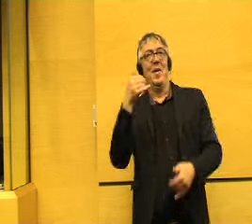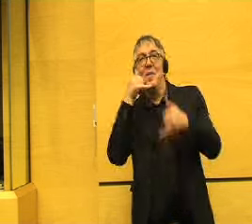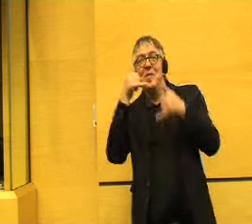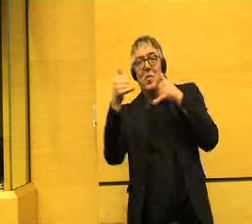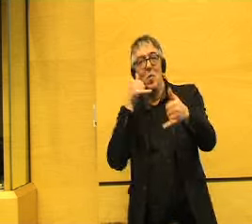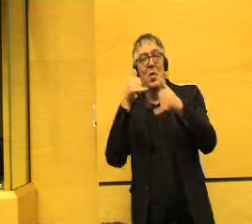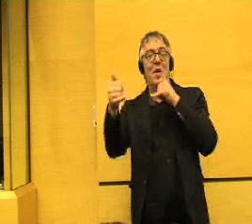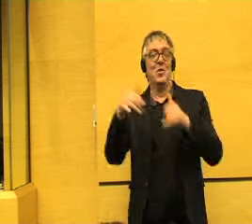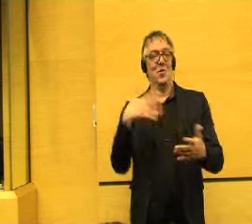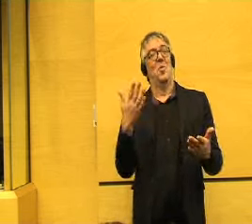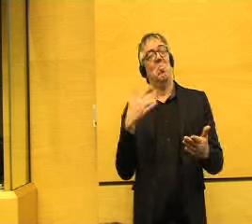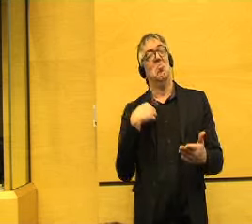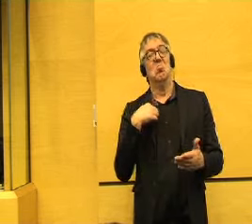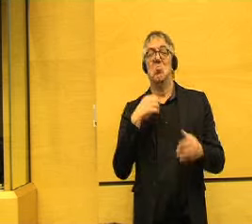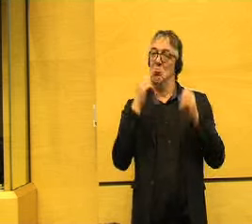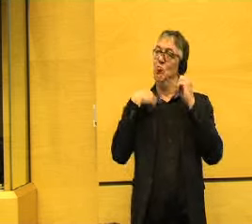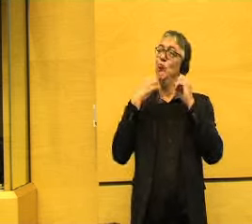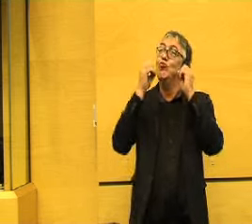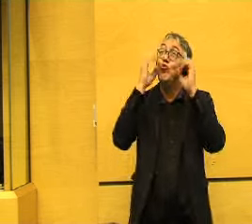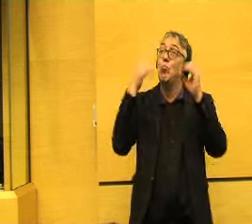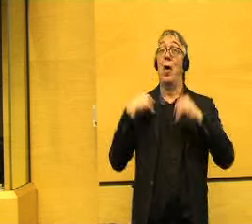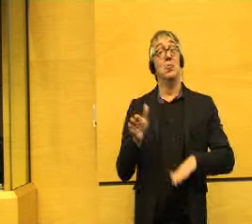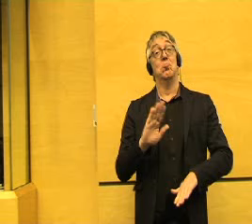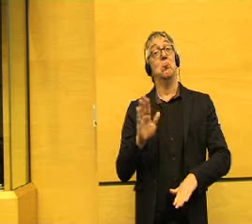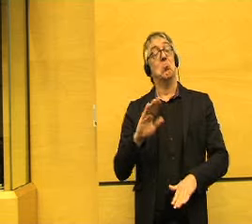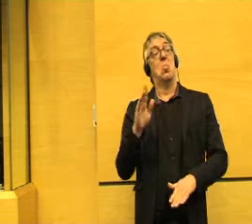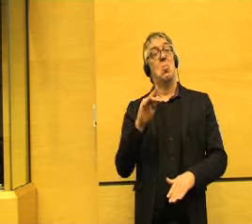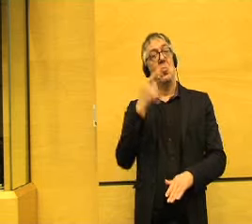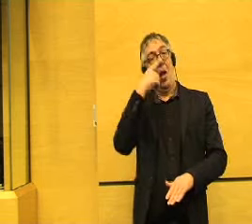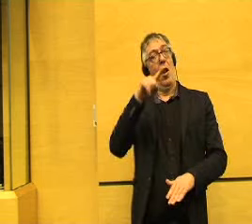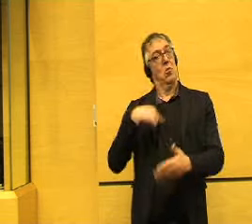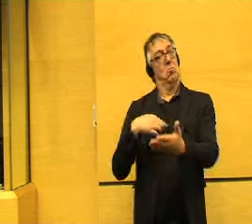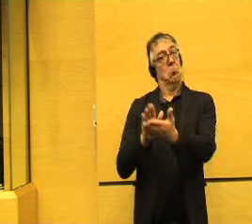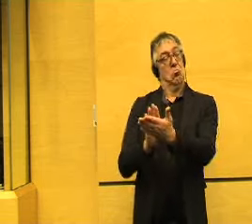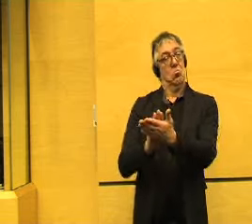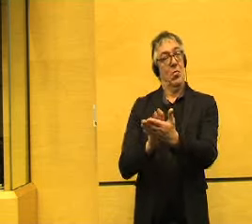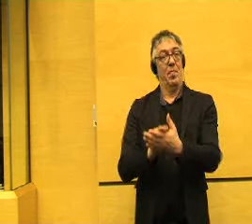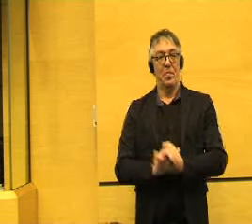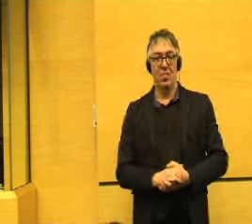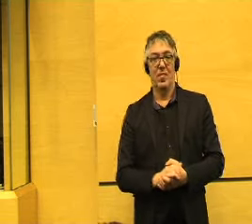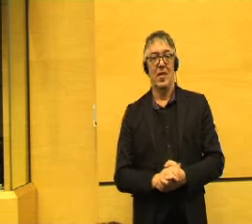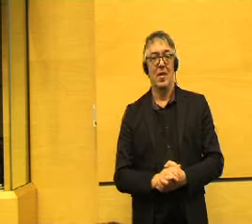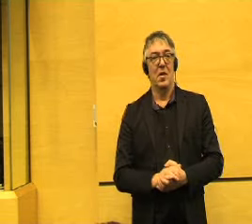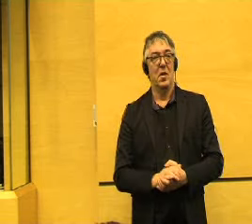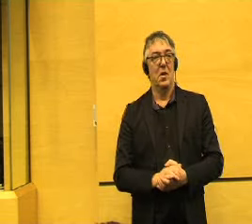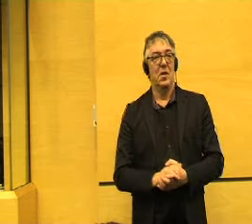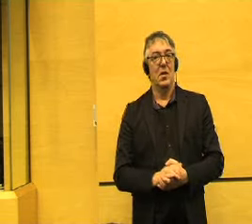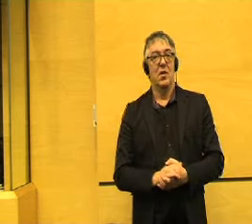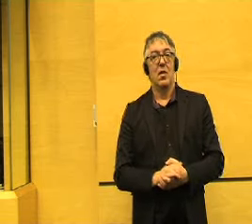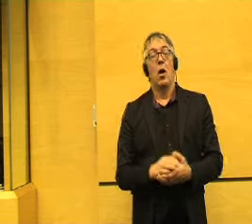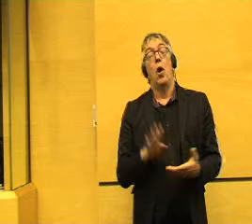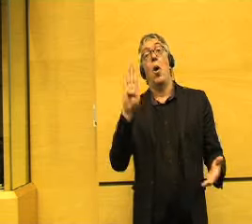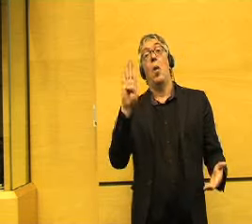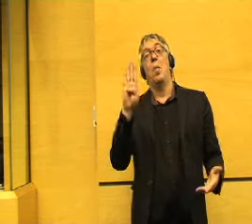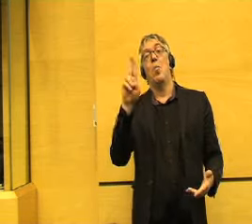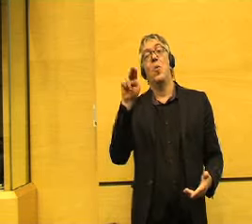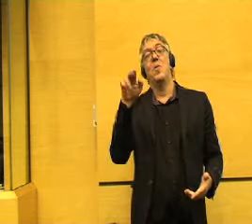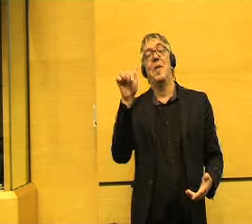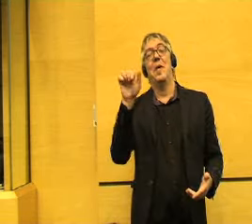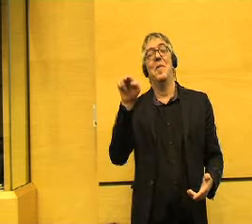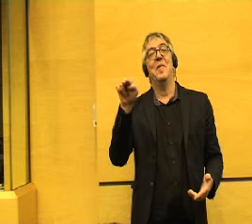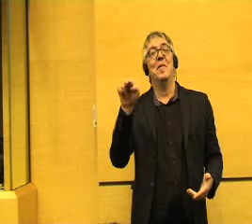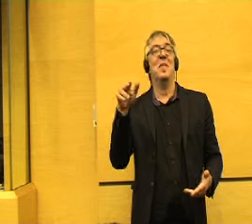all. I'm absolutely sure that Mr. Bunton might have a better and more sophisticated question here.